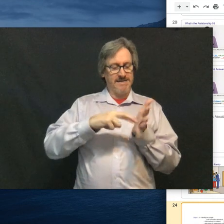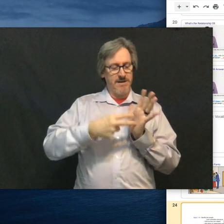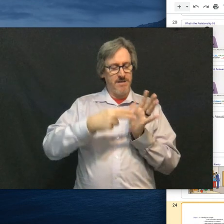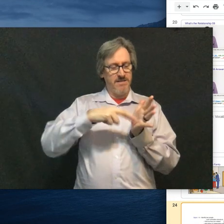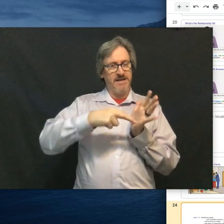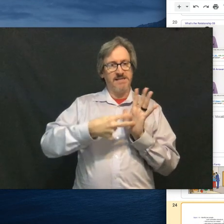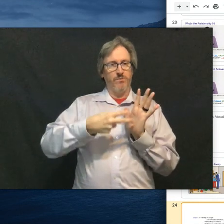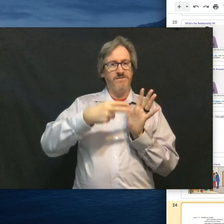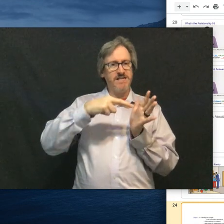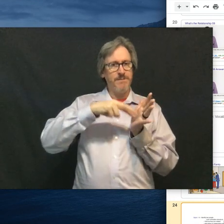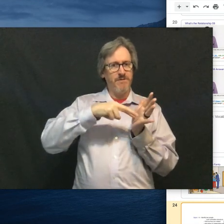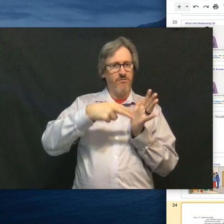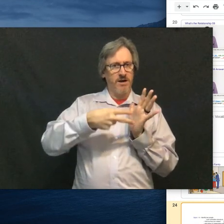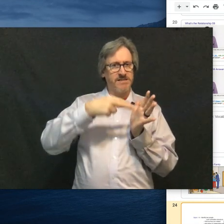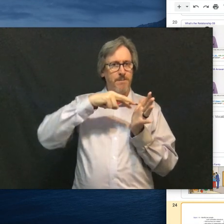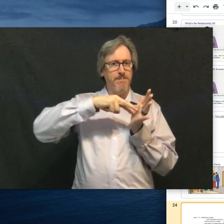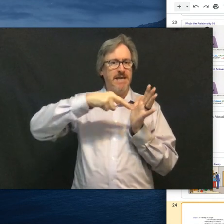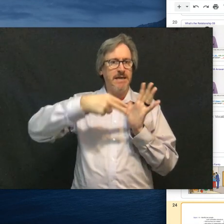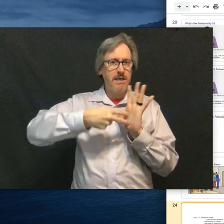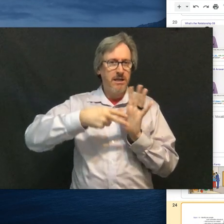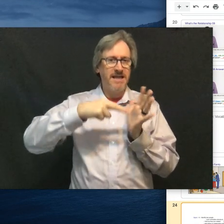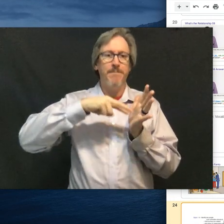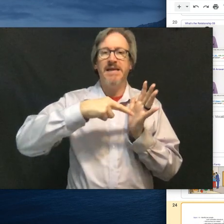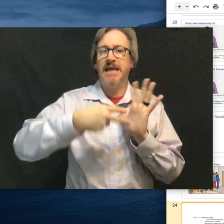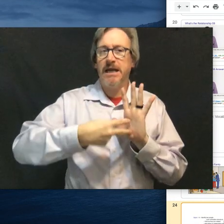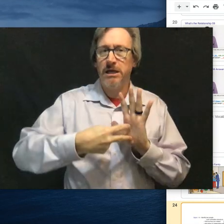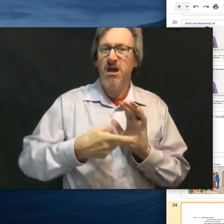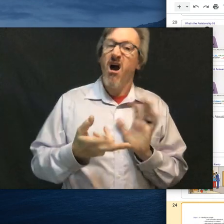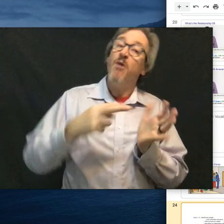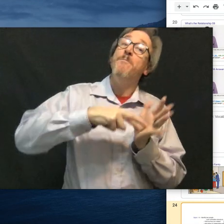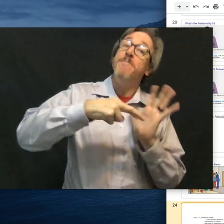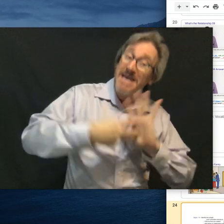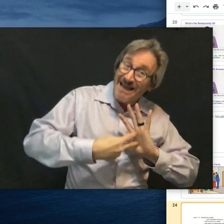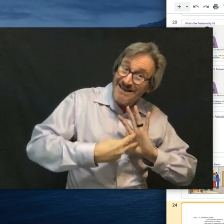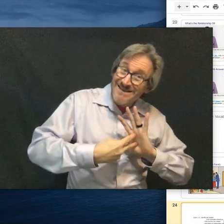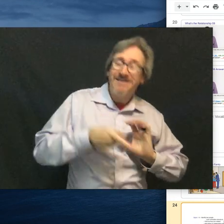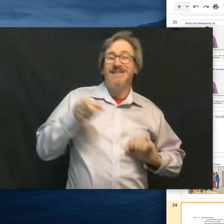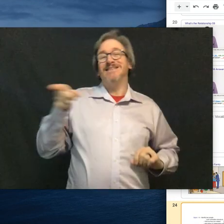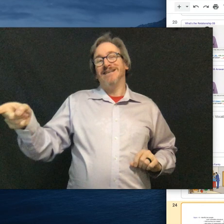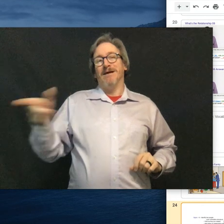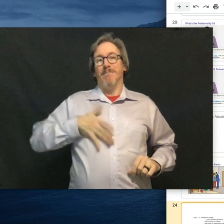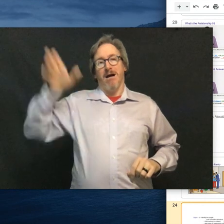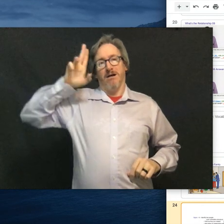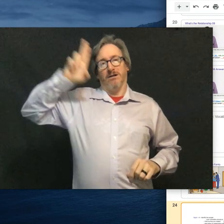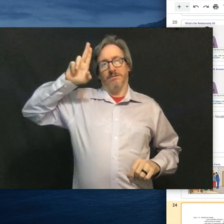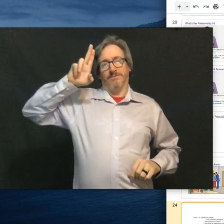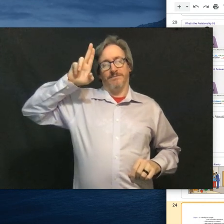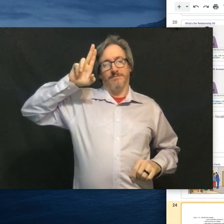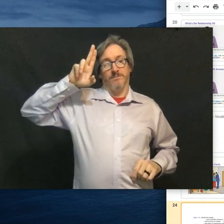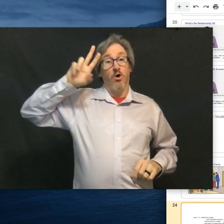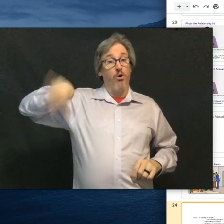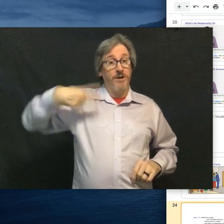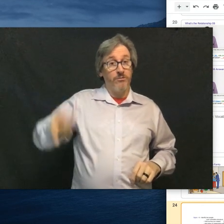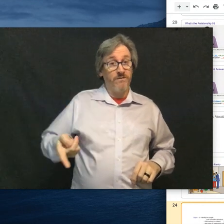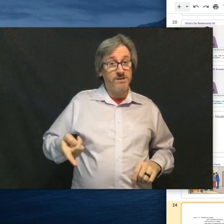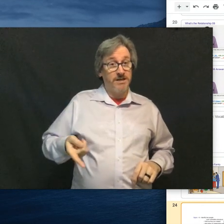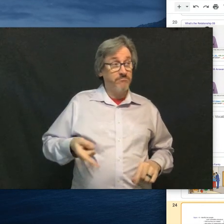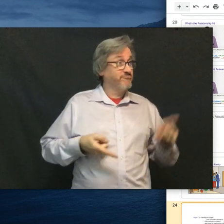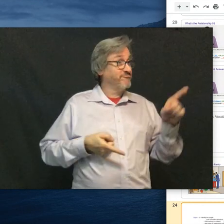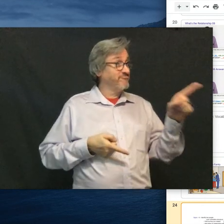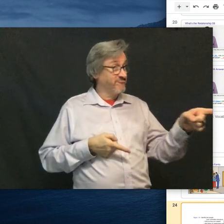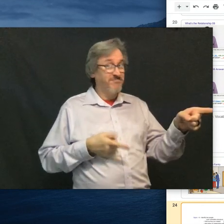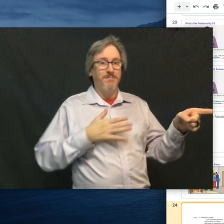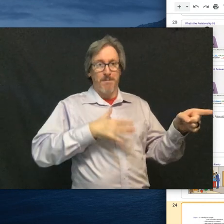and I said this, we've seen it before. It's mean, like meaning, means my uncle. Or we can reverse